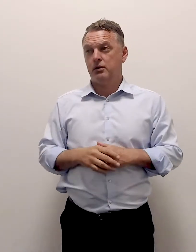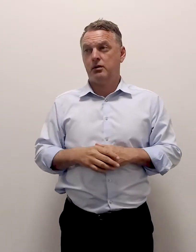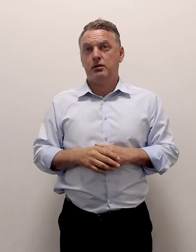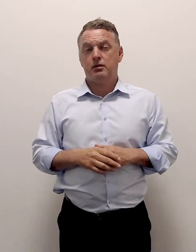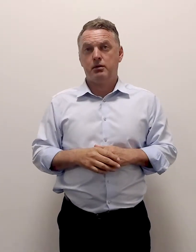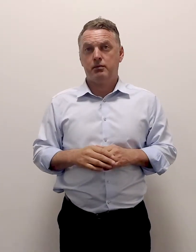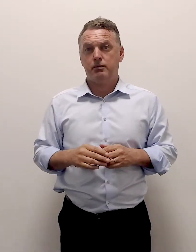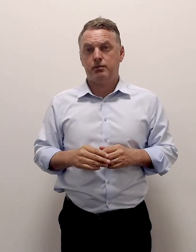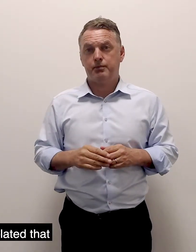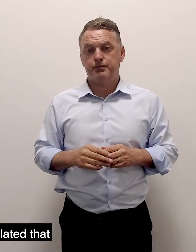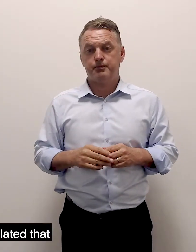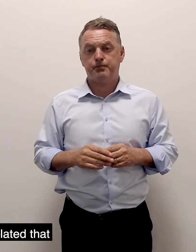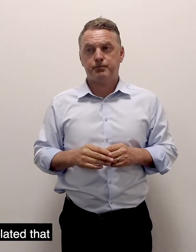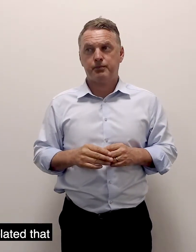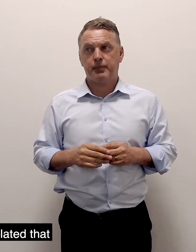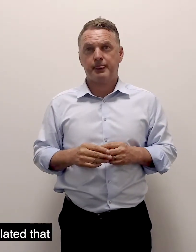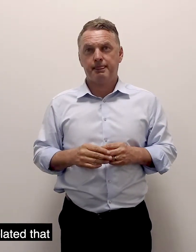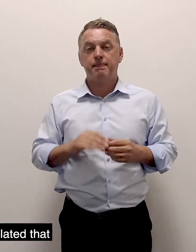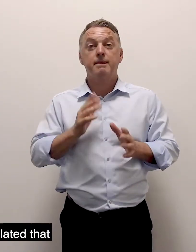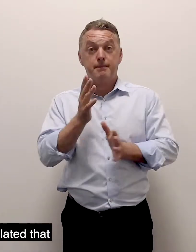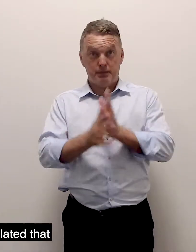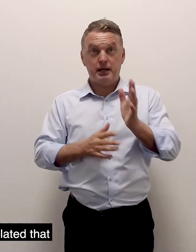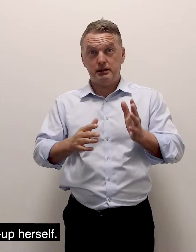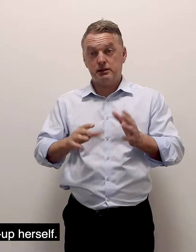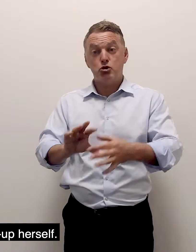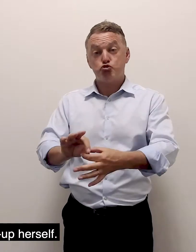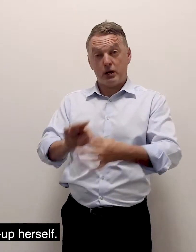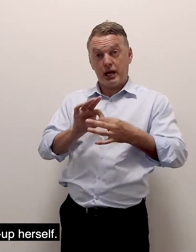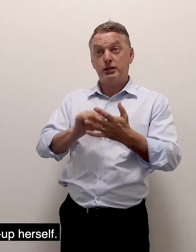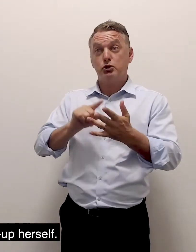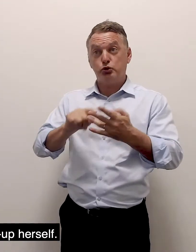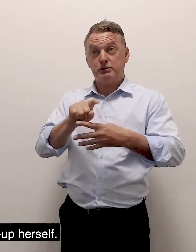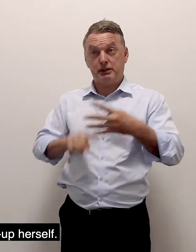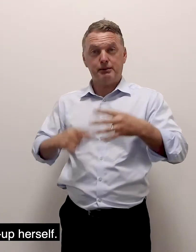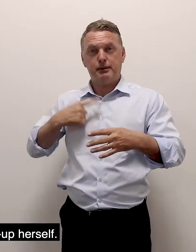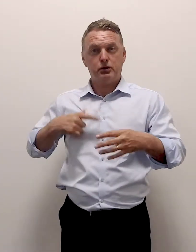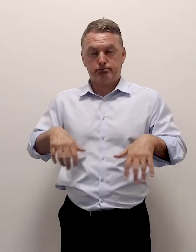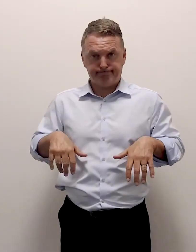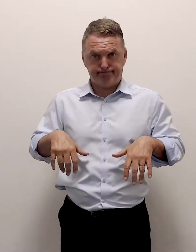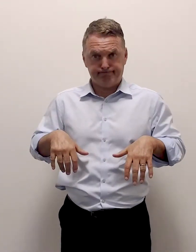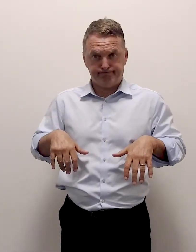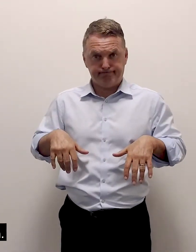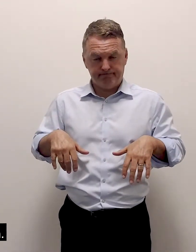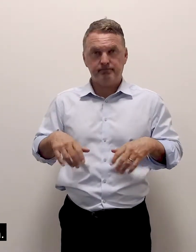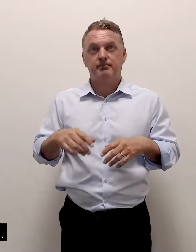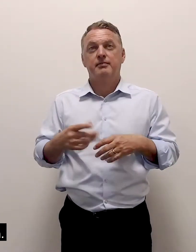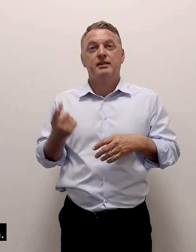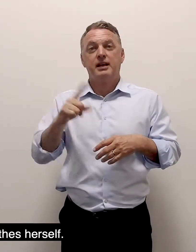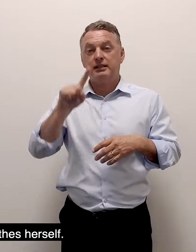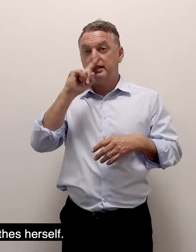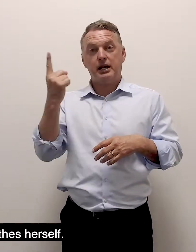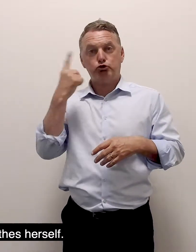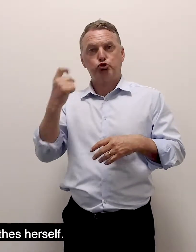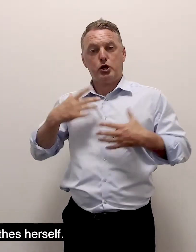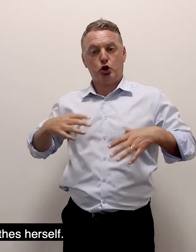related. And so it's disability related that she cannot apply makeup herself Yeah. and she can't try